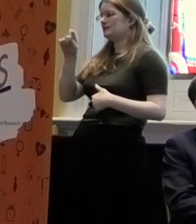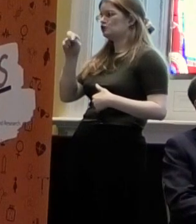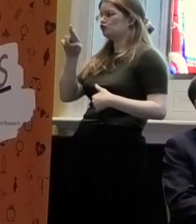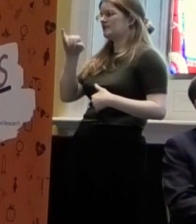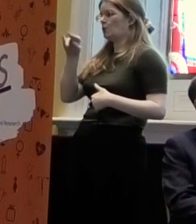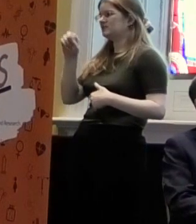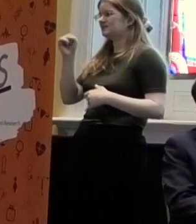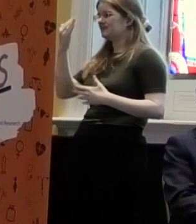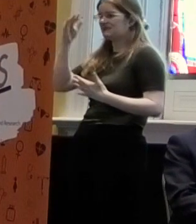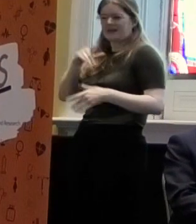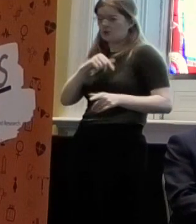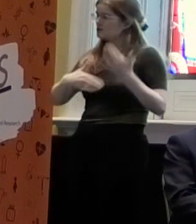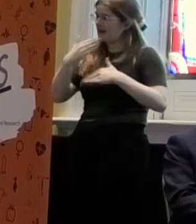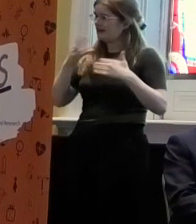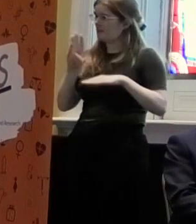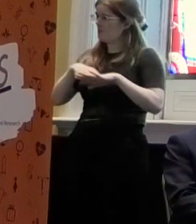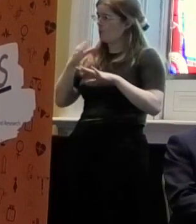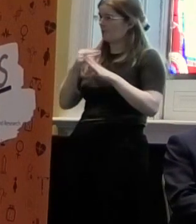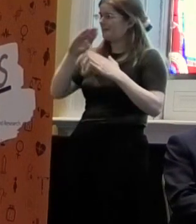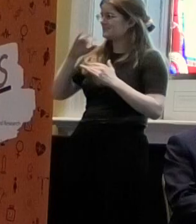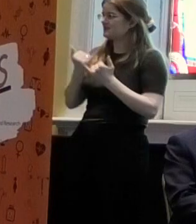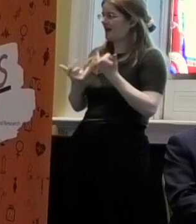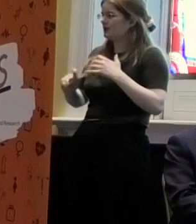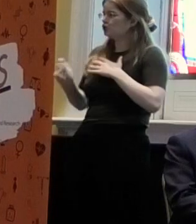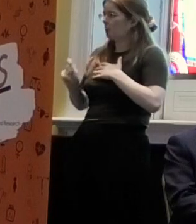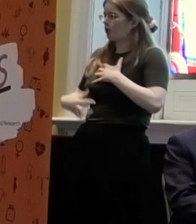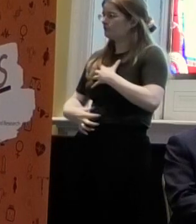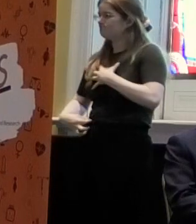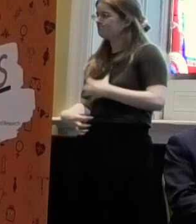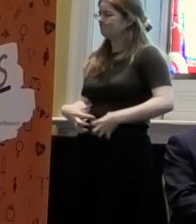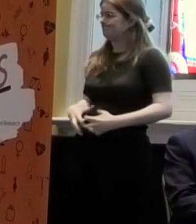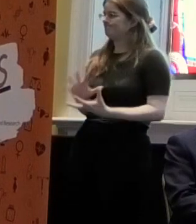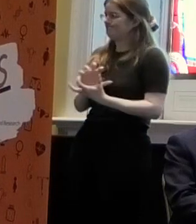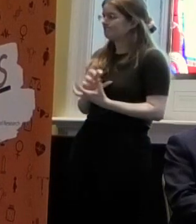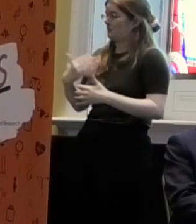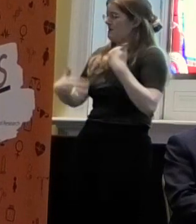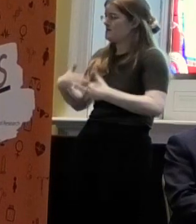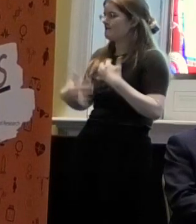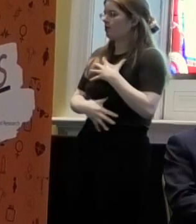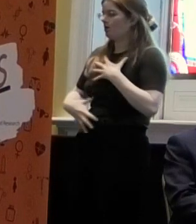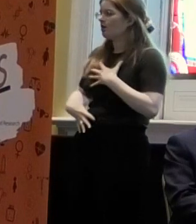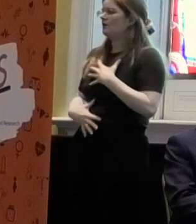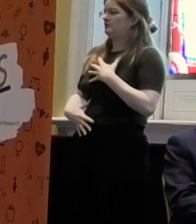bit about what endometriosis is. As far as I understand, there's a lot of research in the